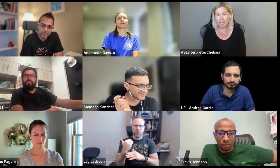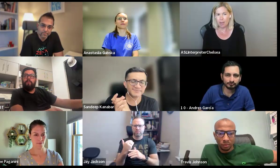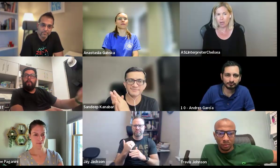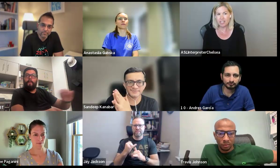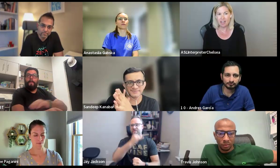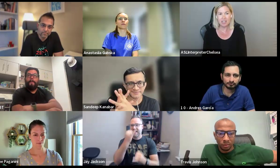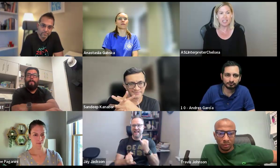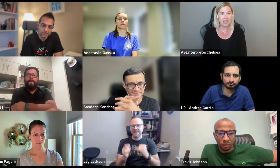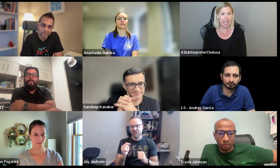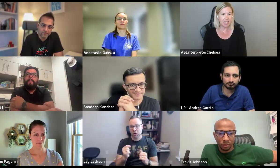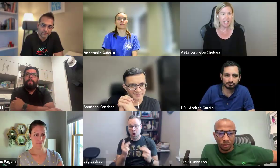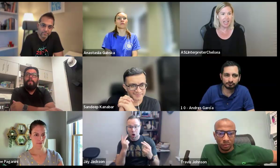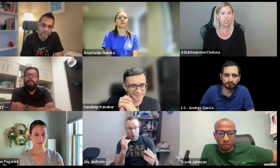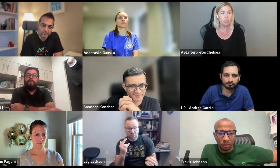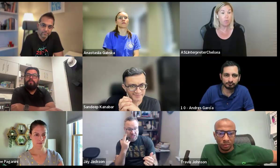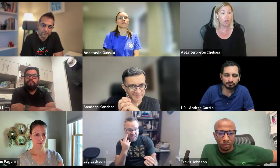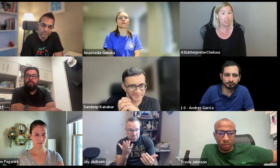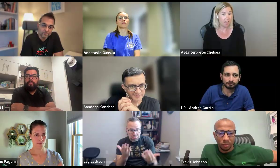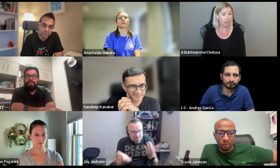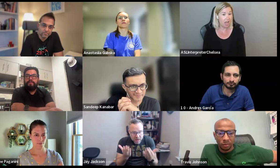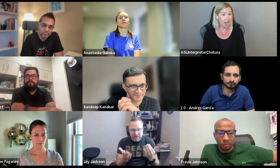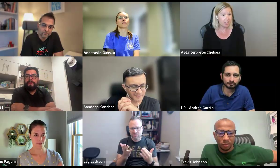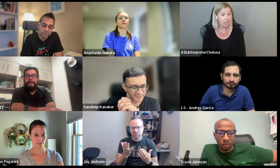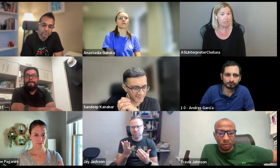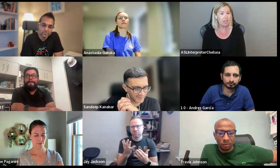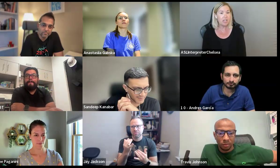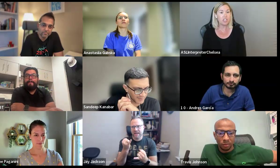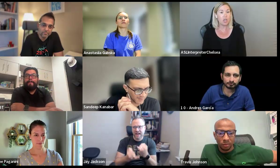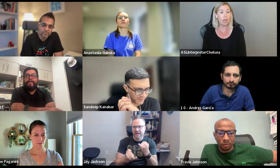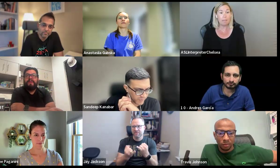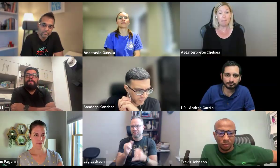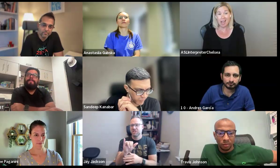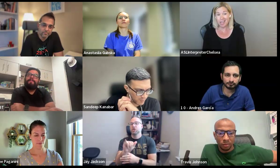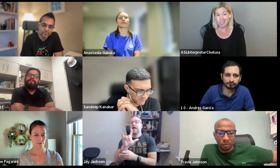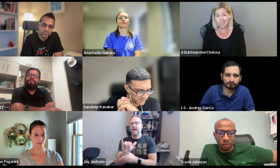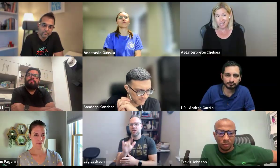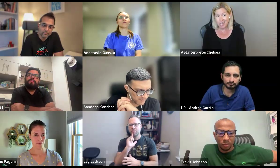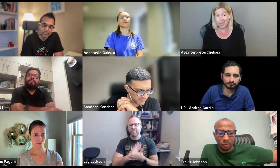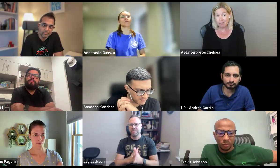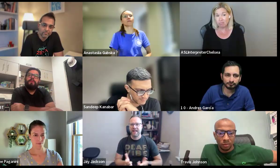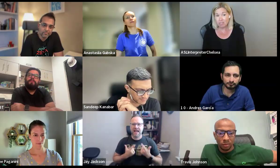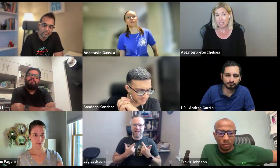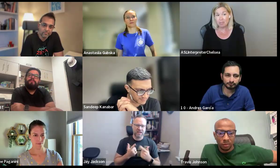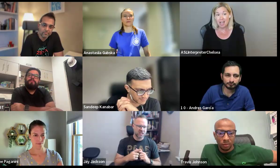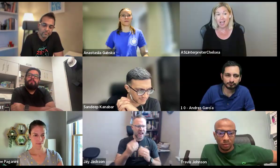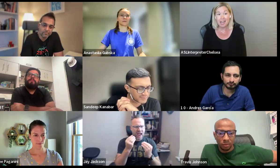taking about 7 to 10 days before it's finalized. So we might see it sometime